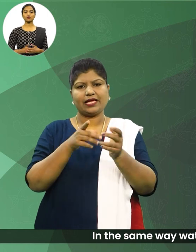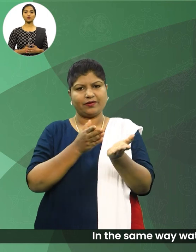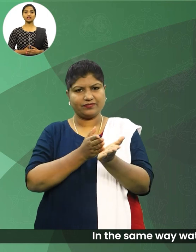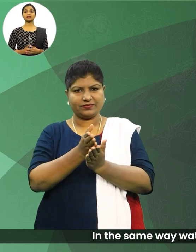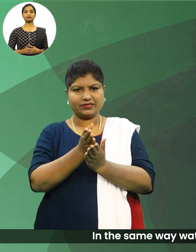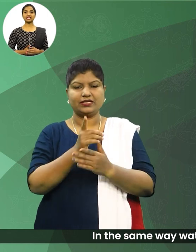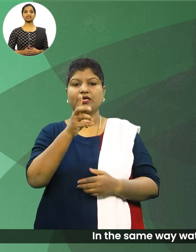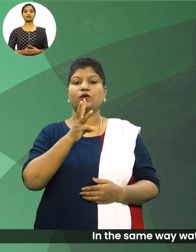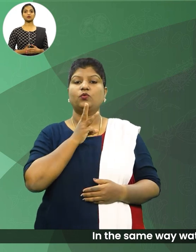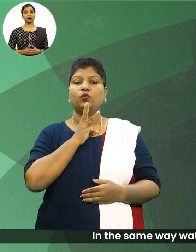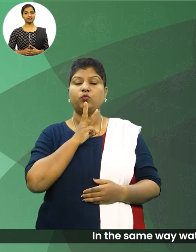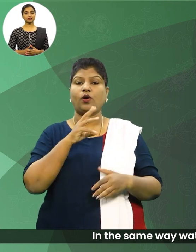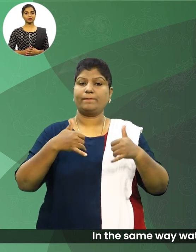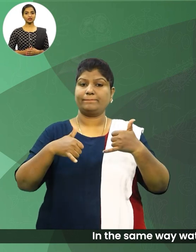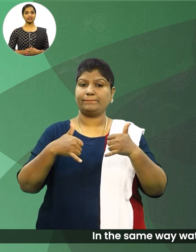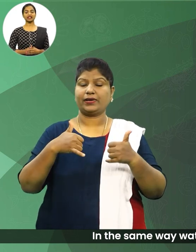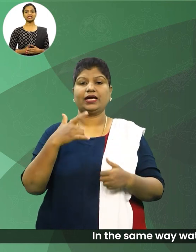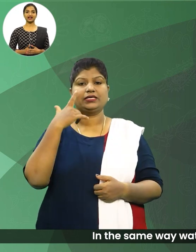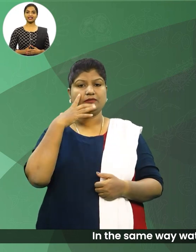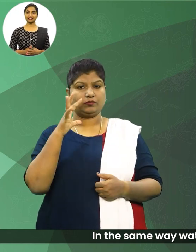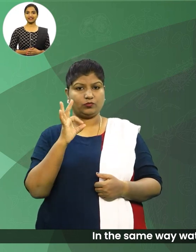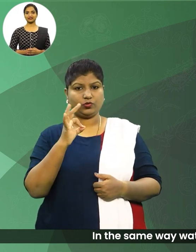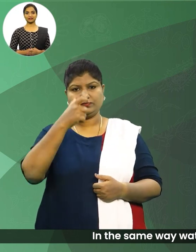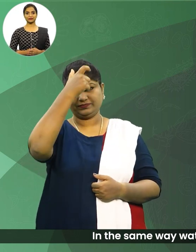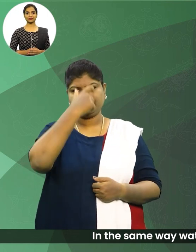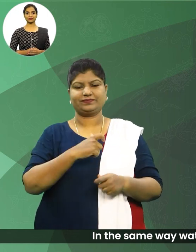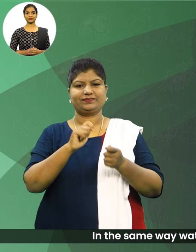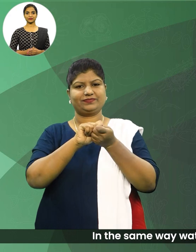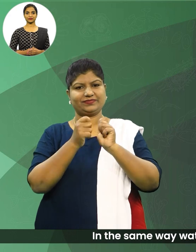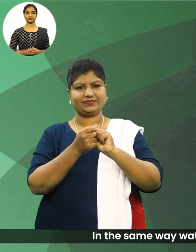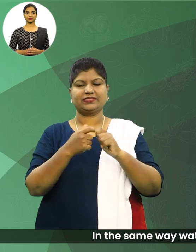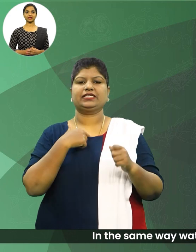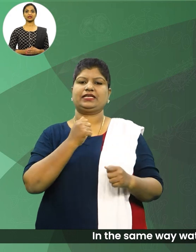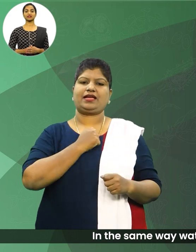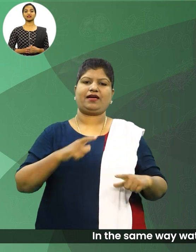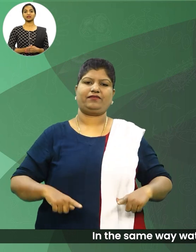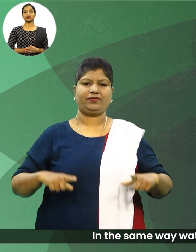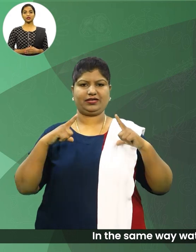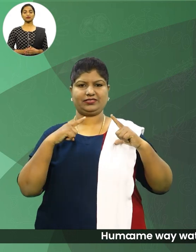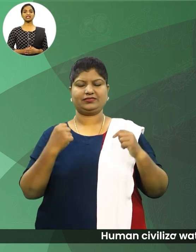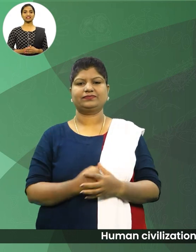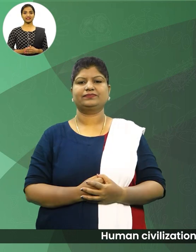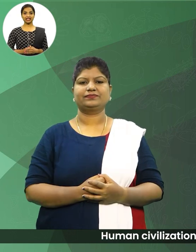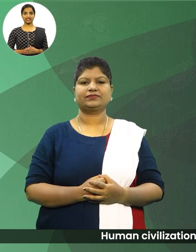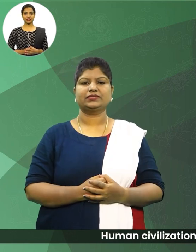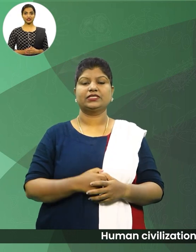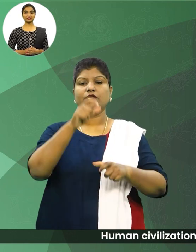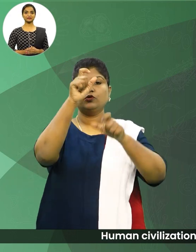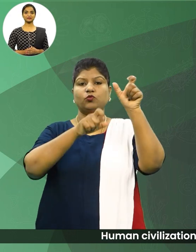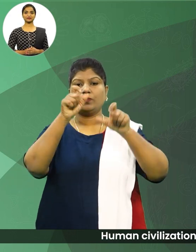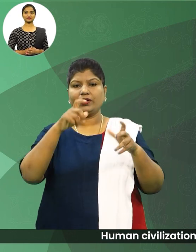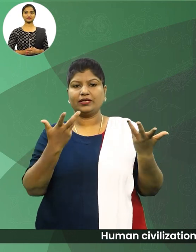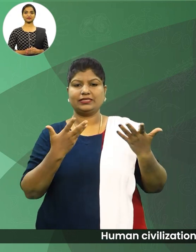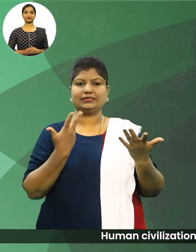water plays vital role in our lives. Human civilization